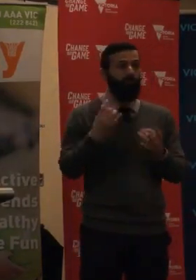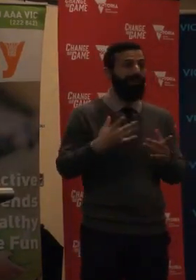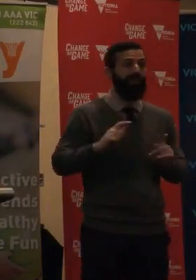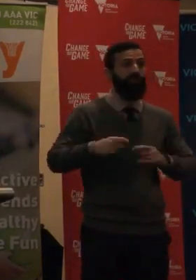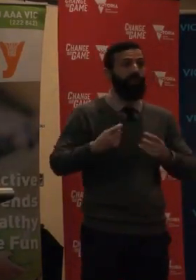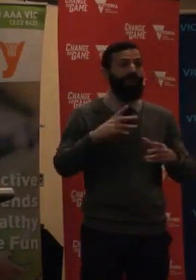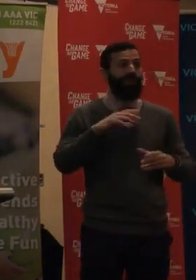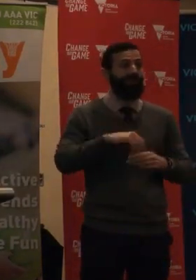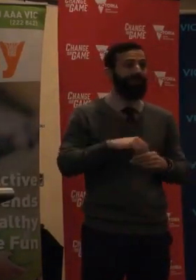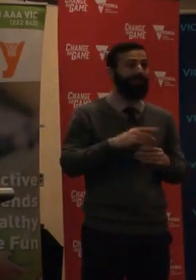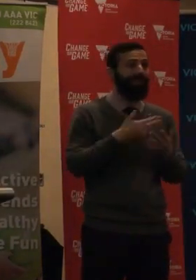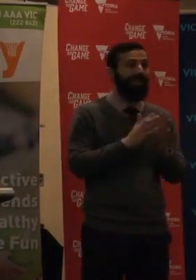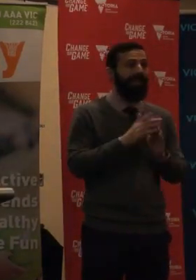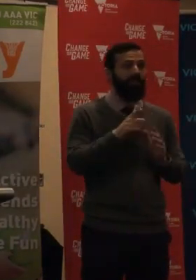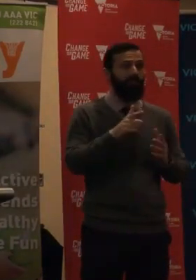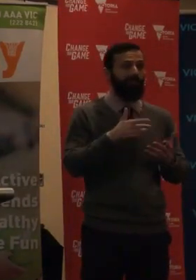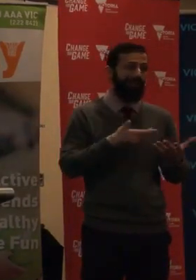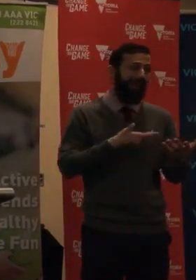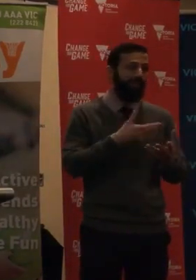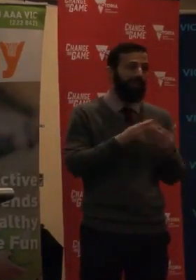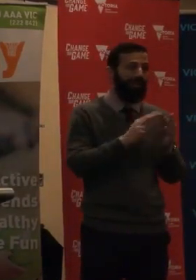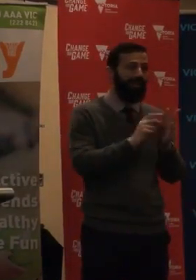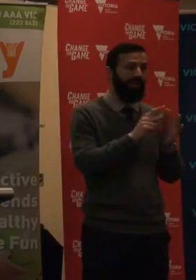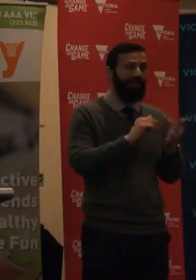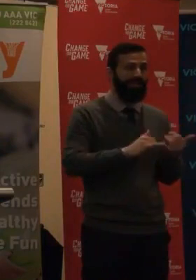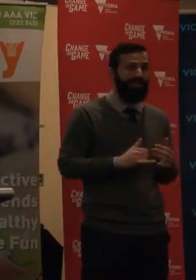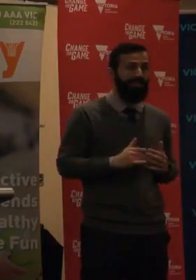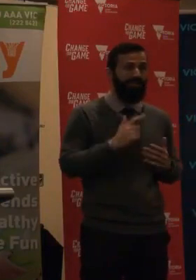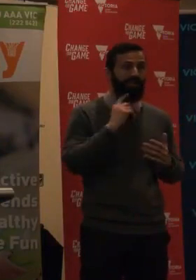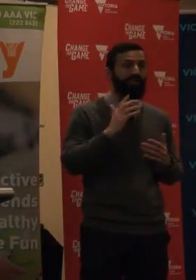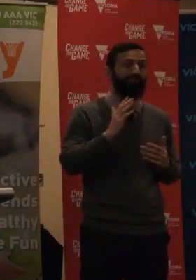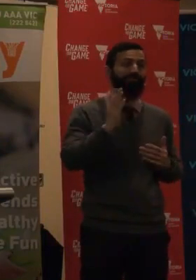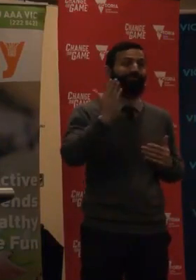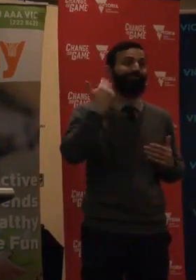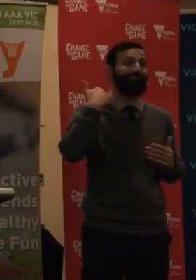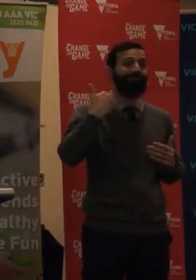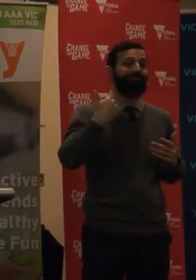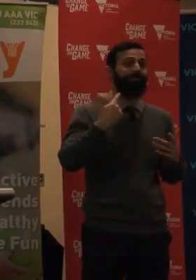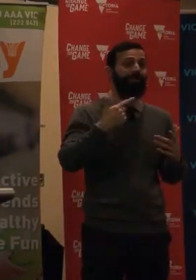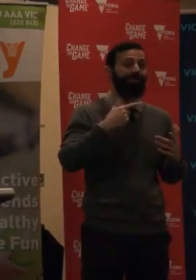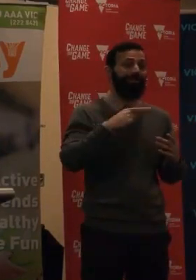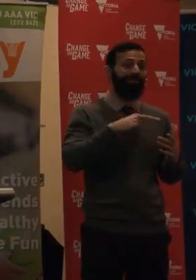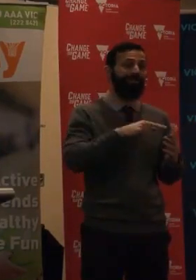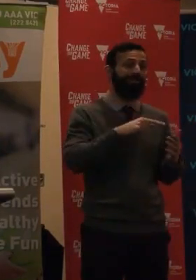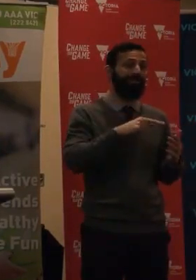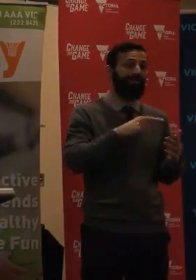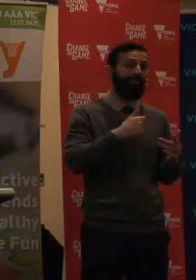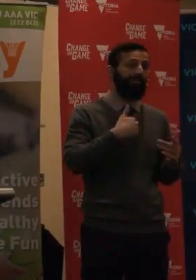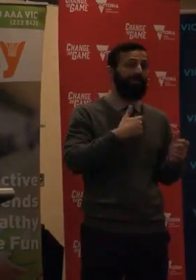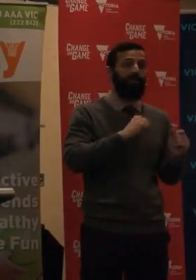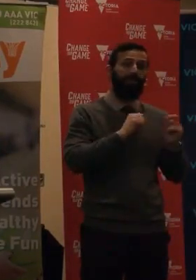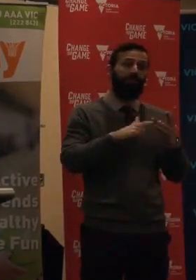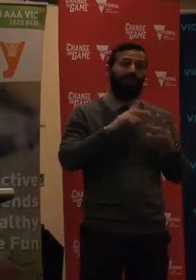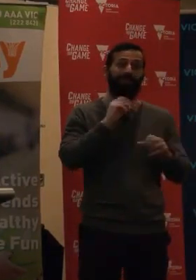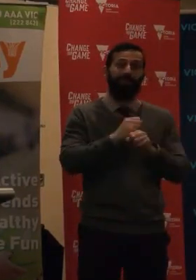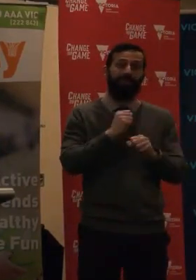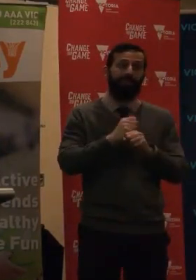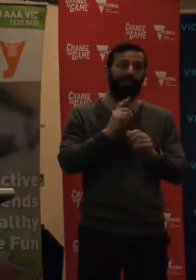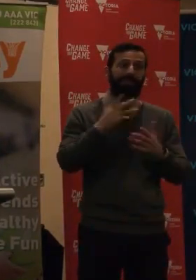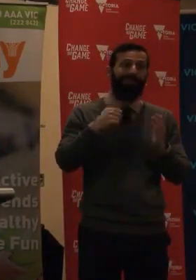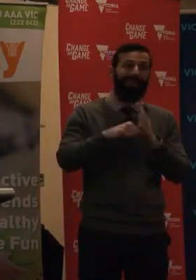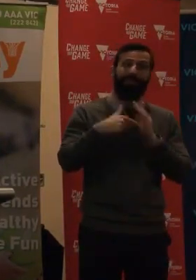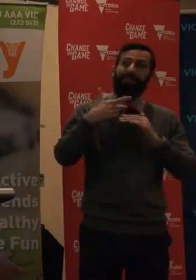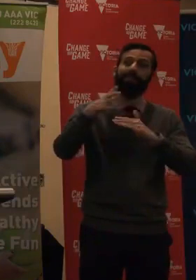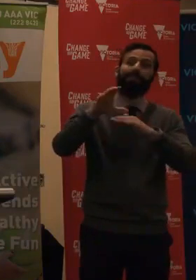already, in terms of how you engage with it. Historically, ours is a sector which essentially went to government to get